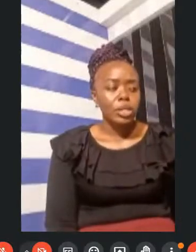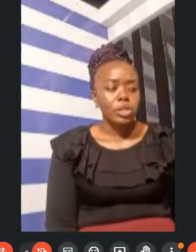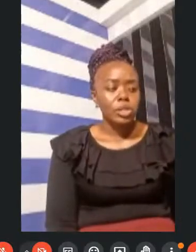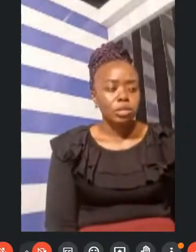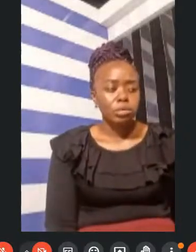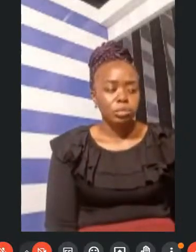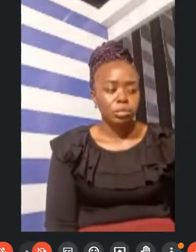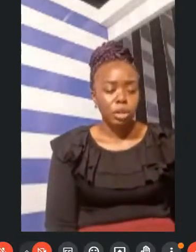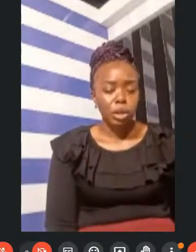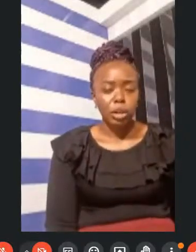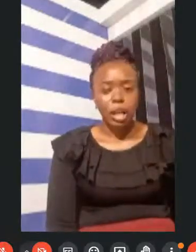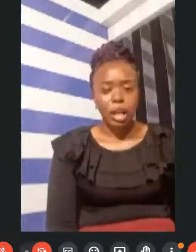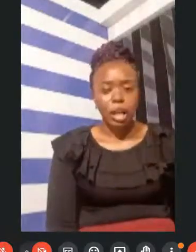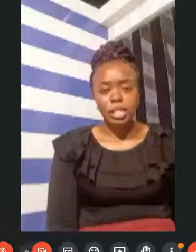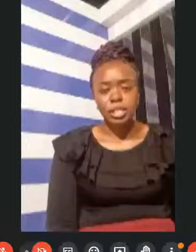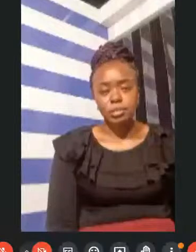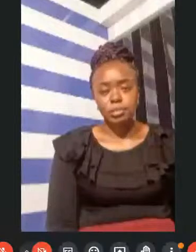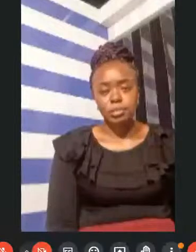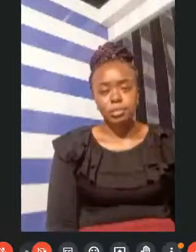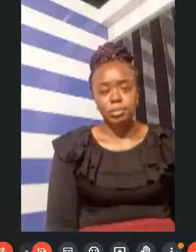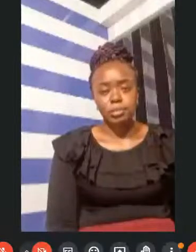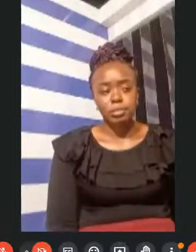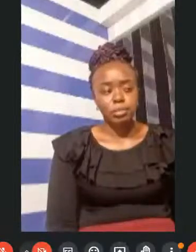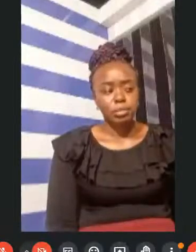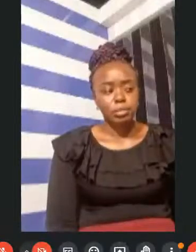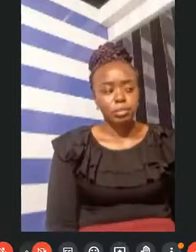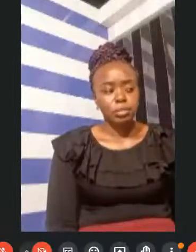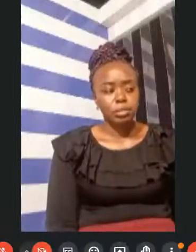Any question on numbers?